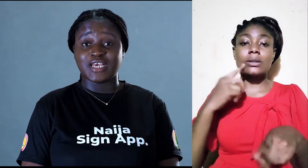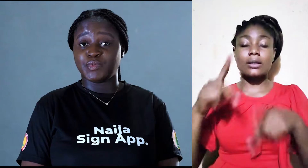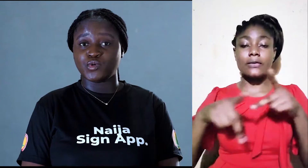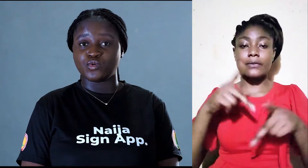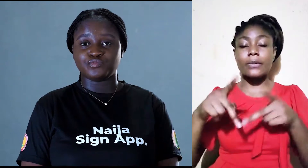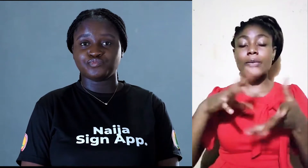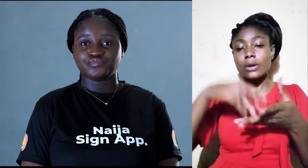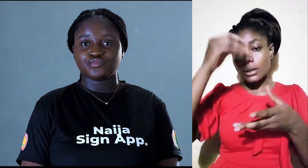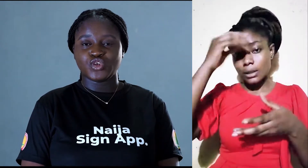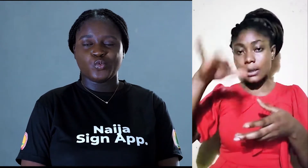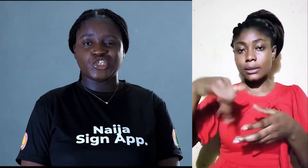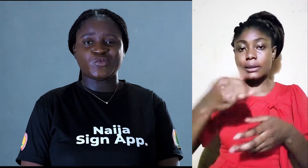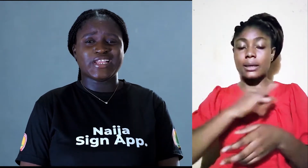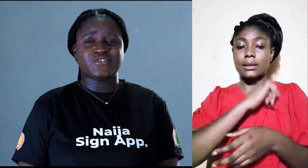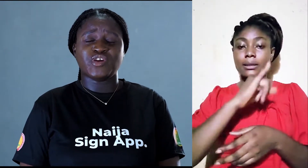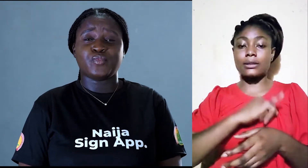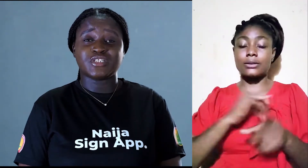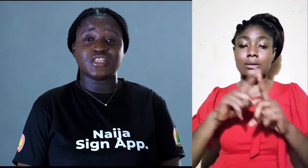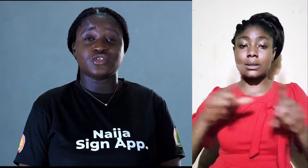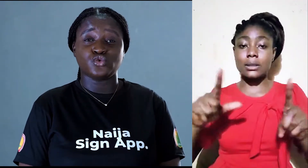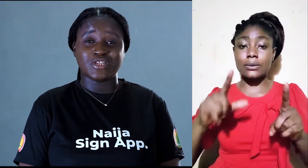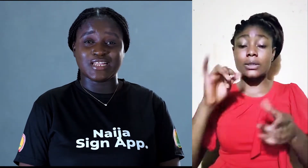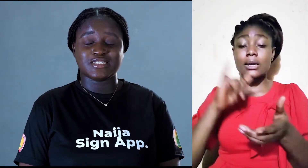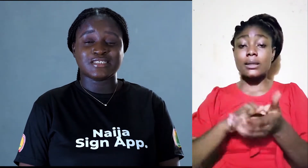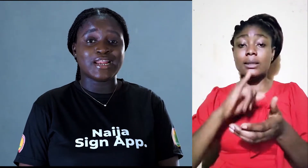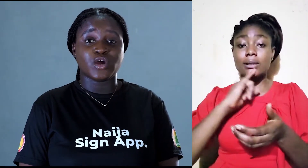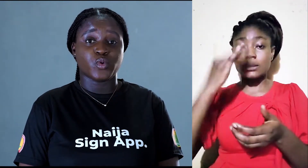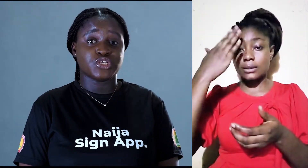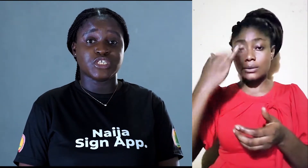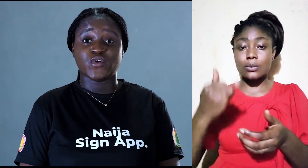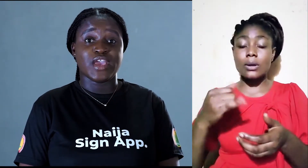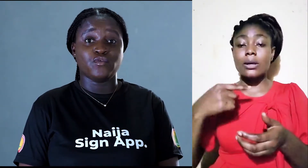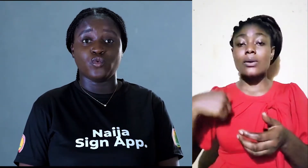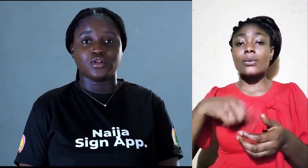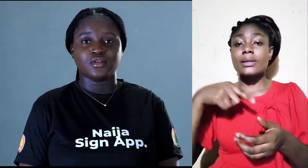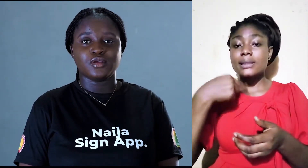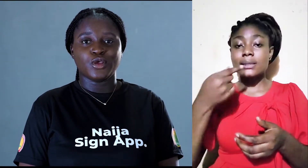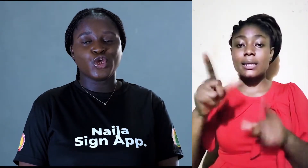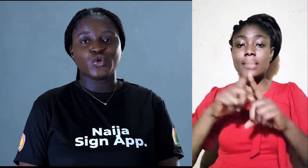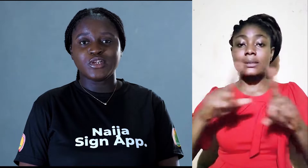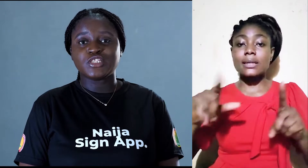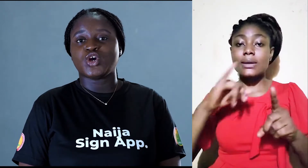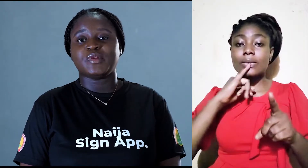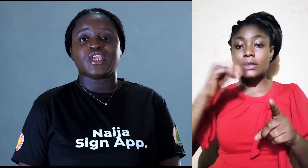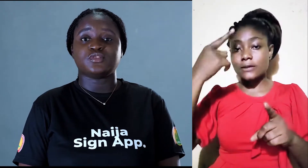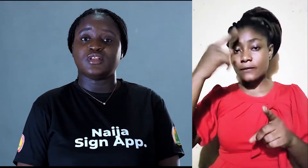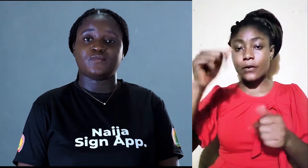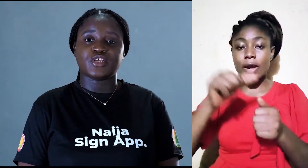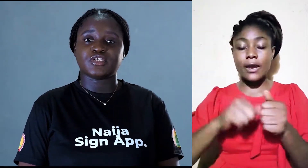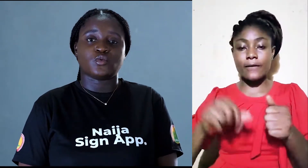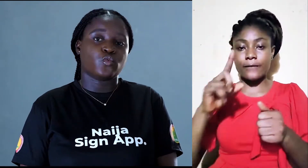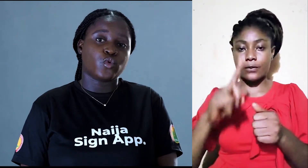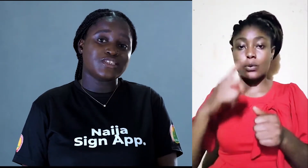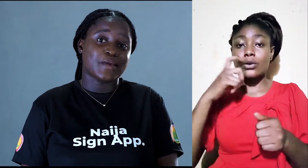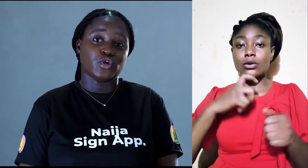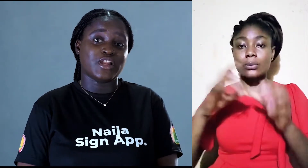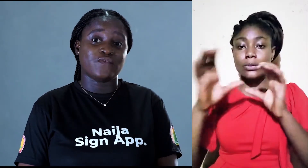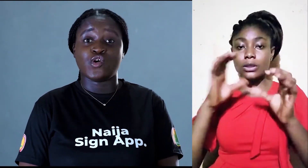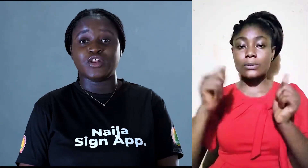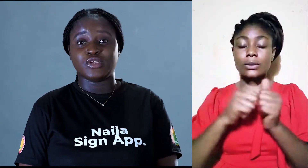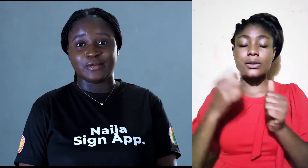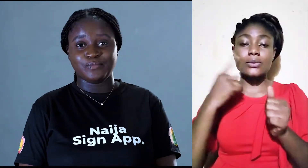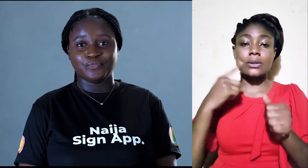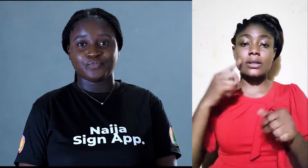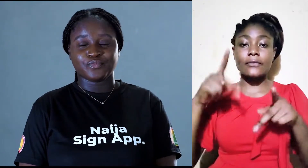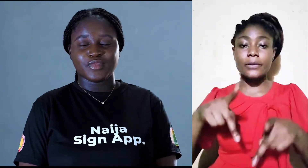less people. Which is why it's very important to know that sign language is for everyone. You will need to communicate with that person, one time or the